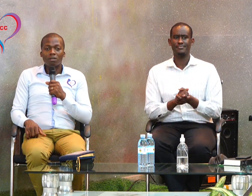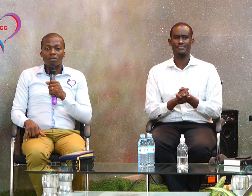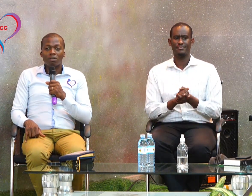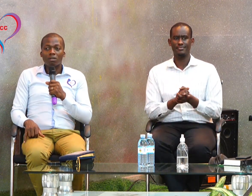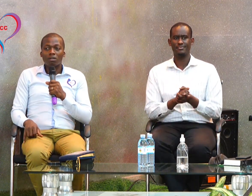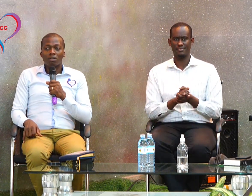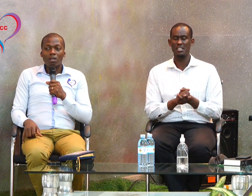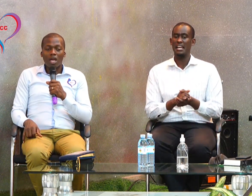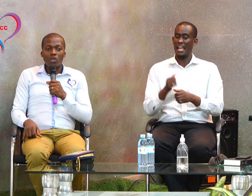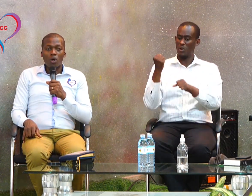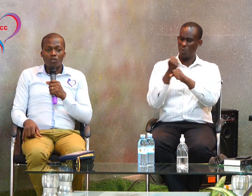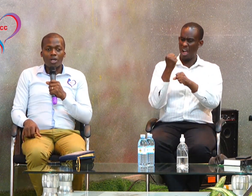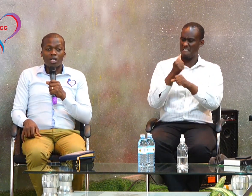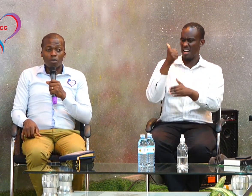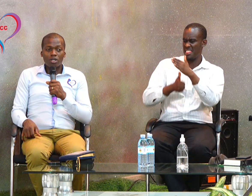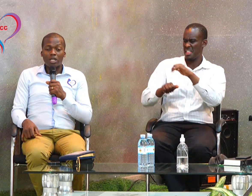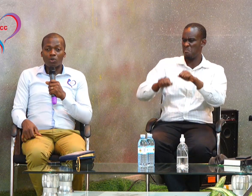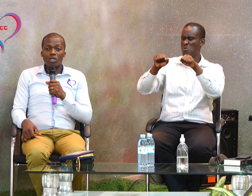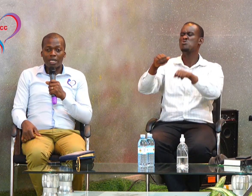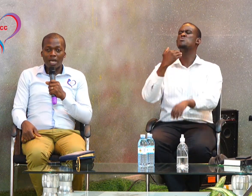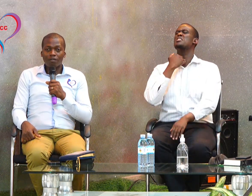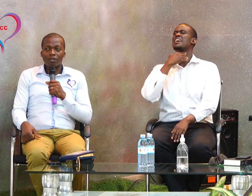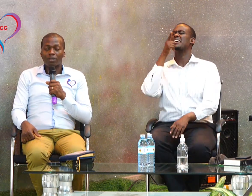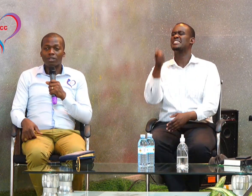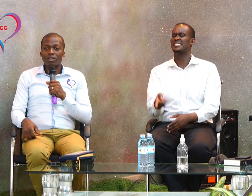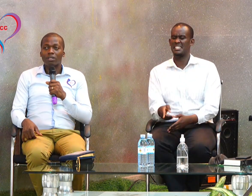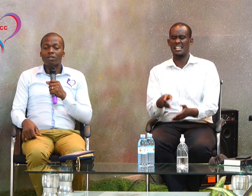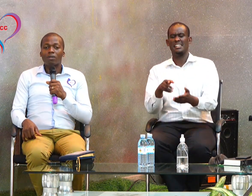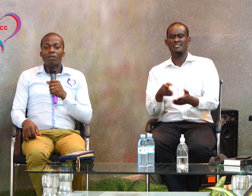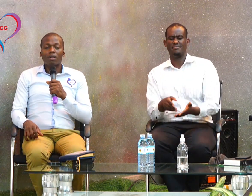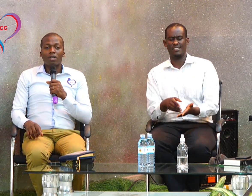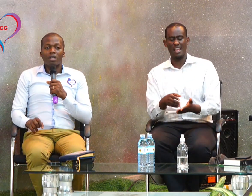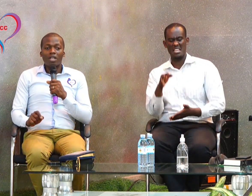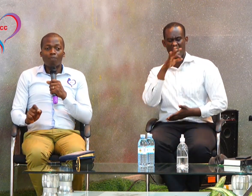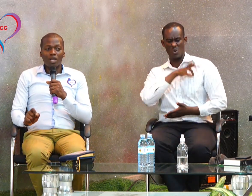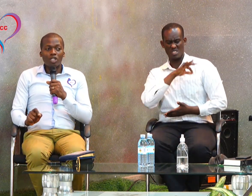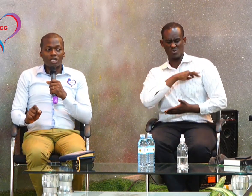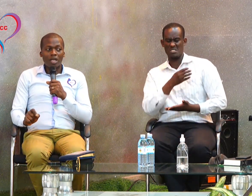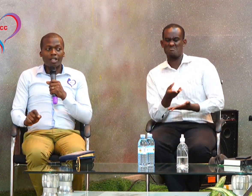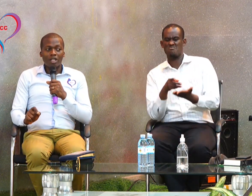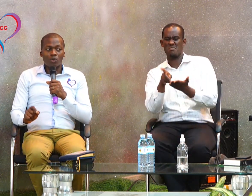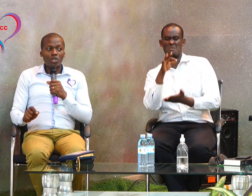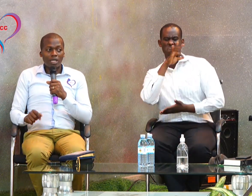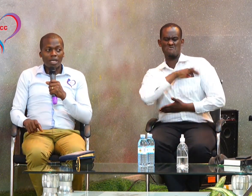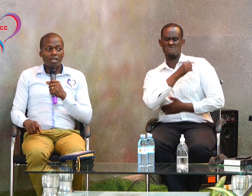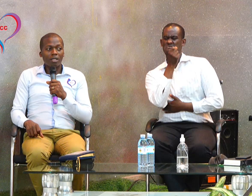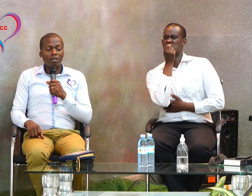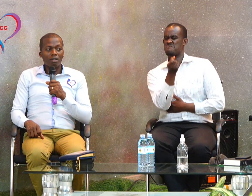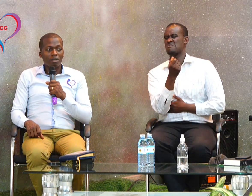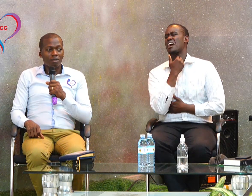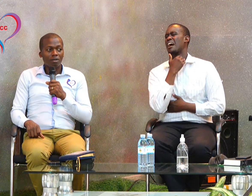N'okolera boss gw'otayagala. And you work for that boss that you don't love. N'okusasula omusaala gw'otayagala. They pay you a salary that you don't